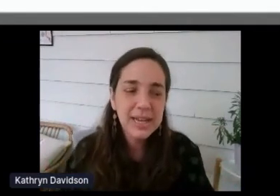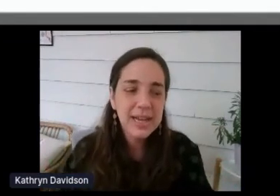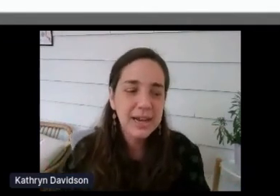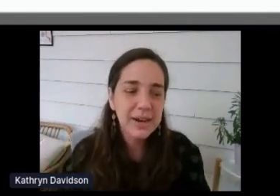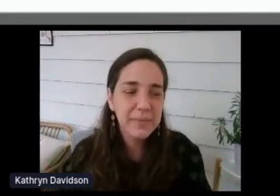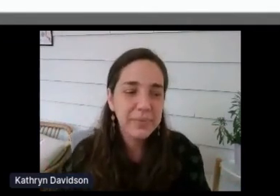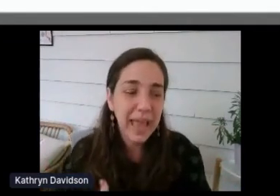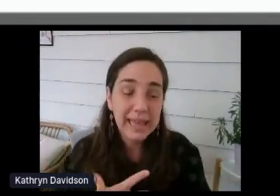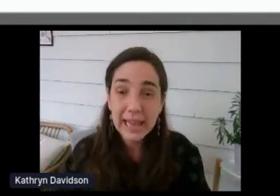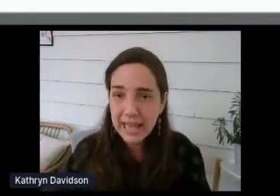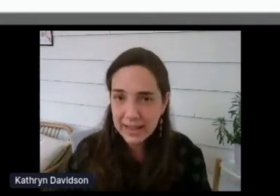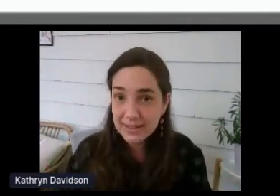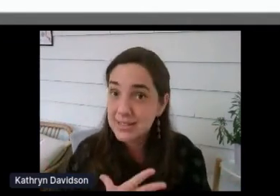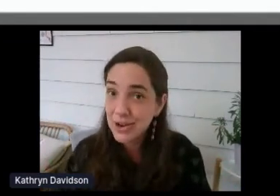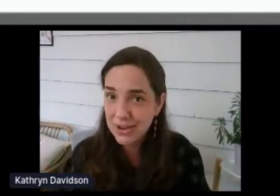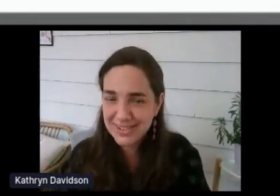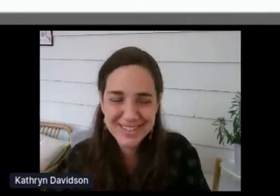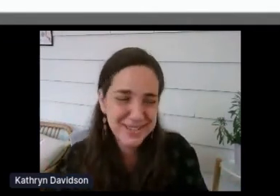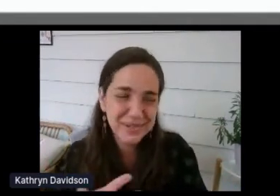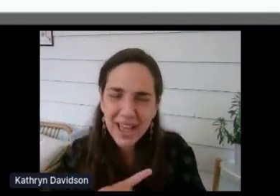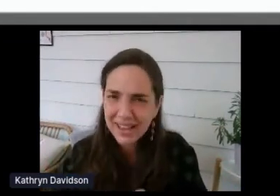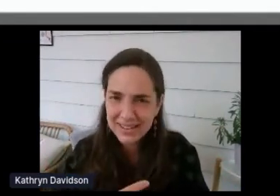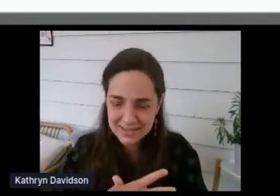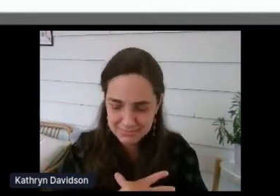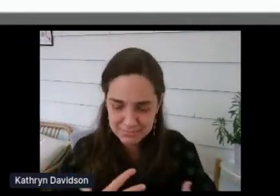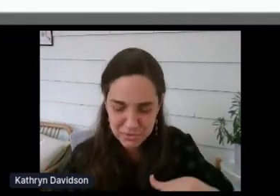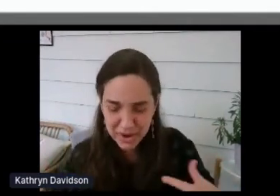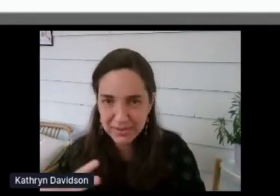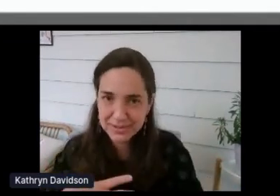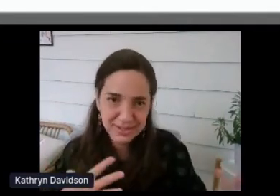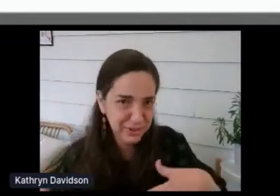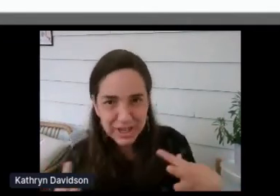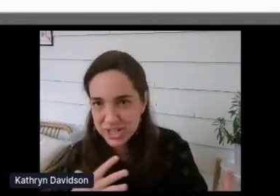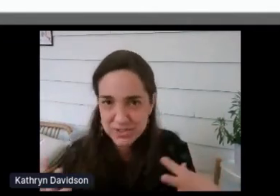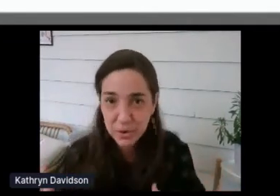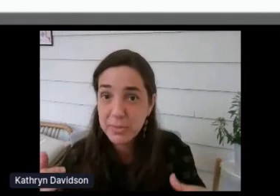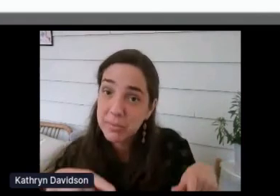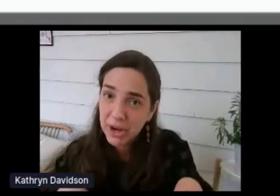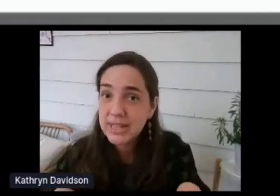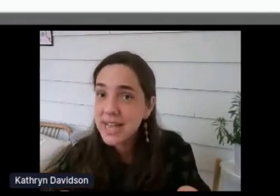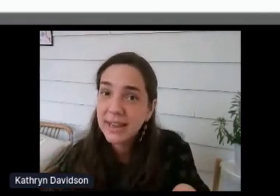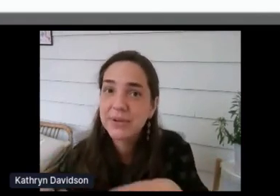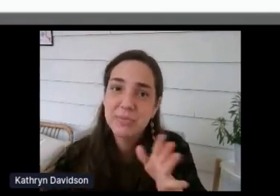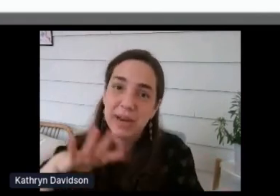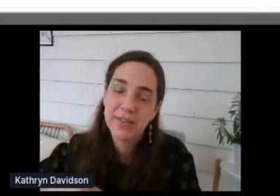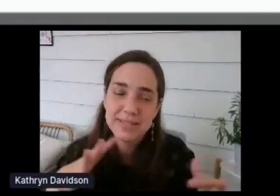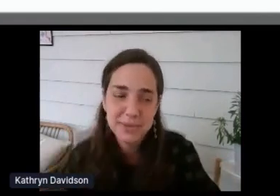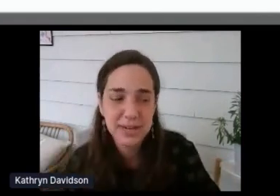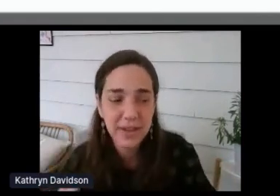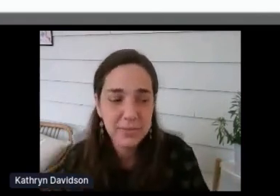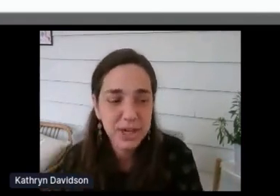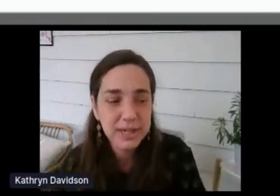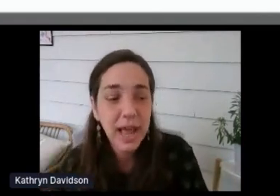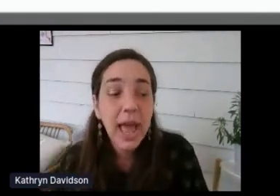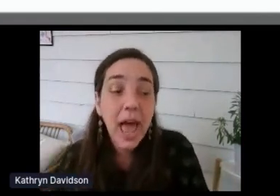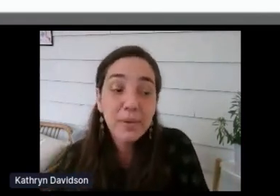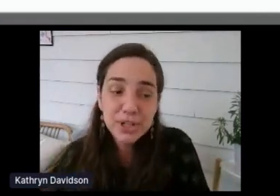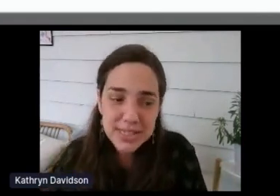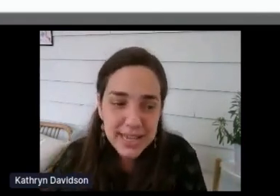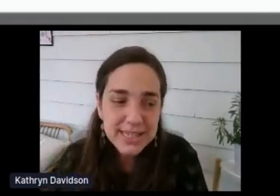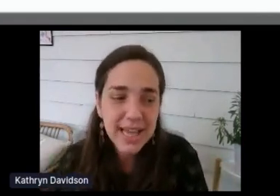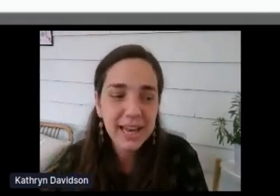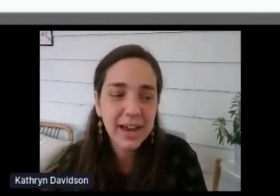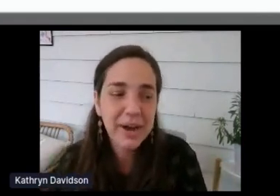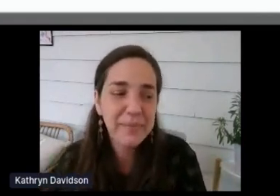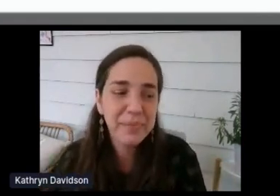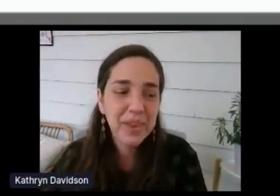object, and like does not. So like doesn't move around or change its form in American Sign Language depending on the subject and the object. And what you